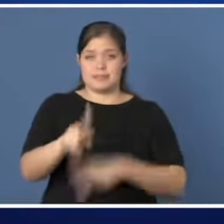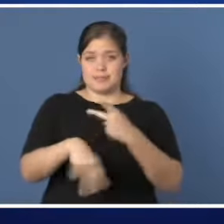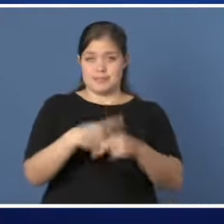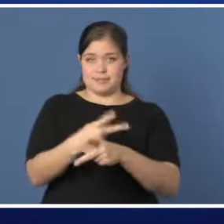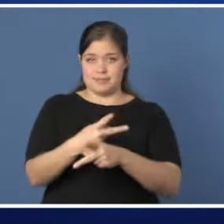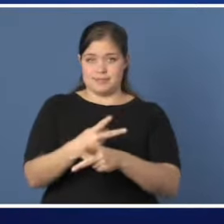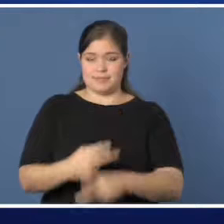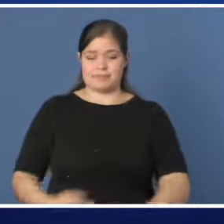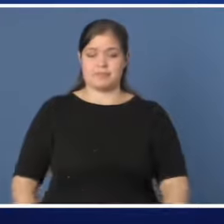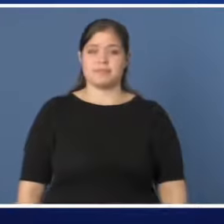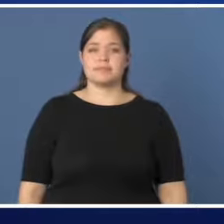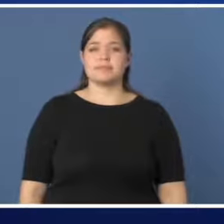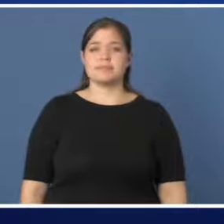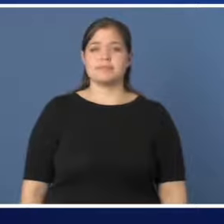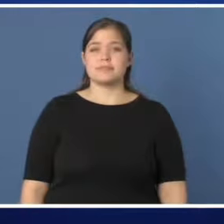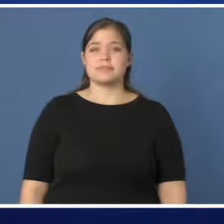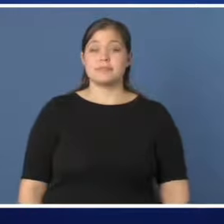ABC type.